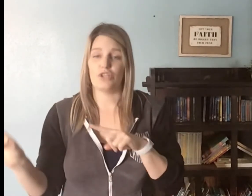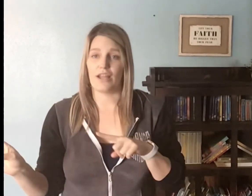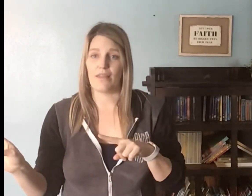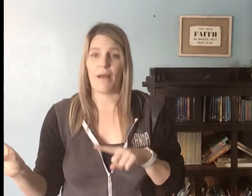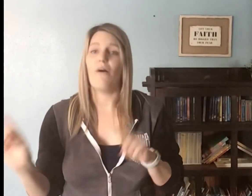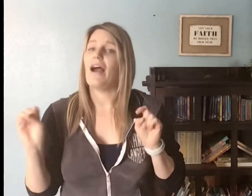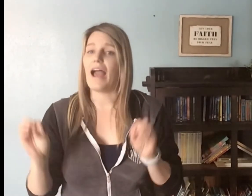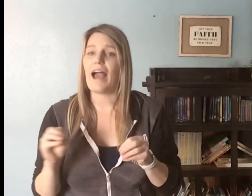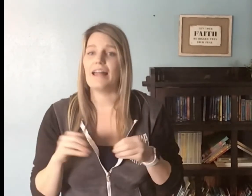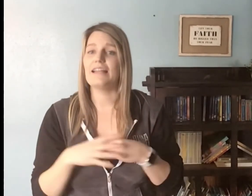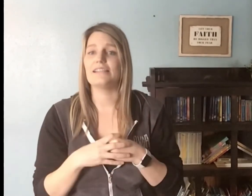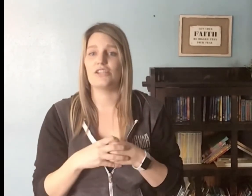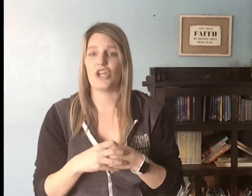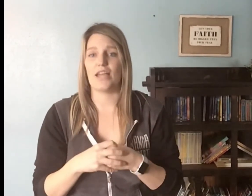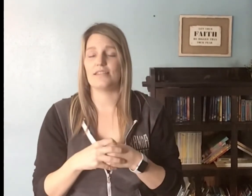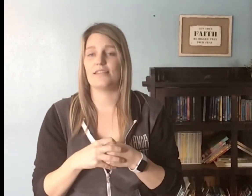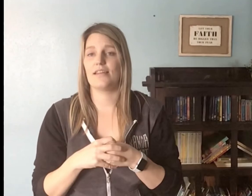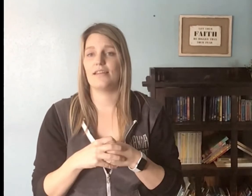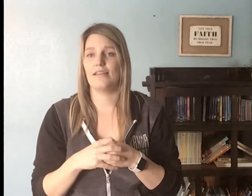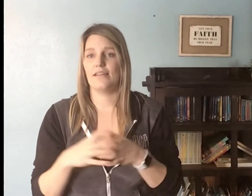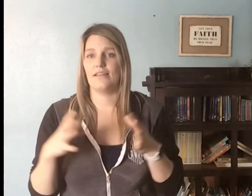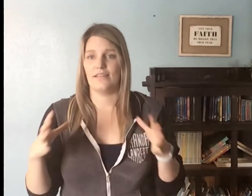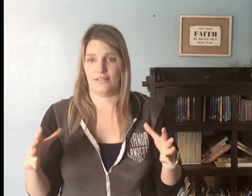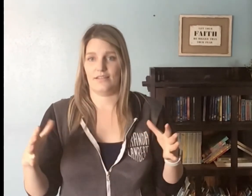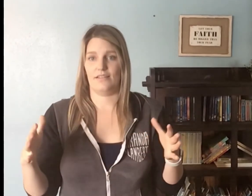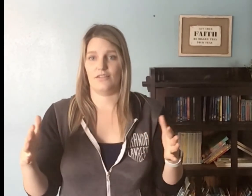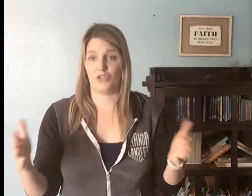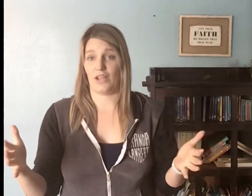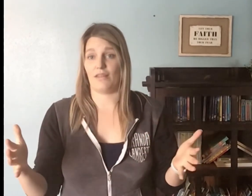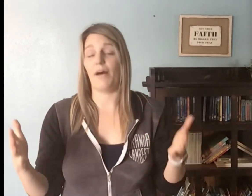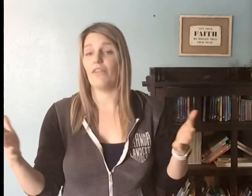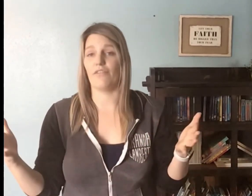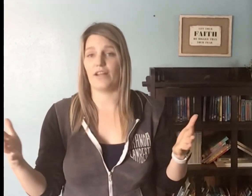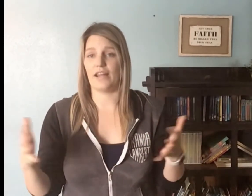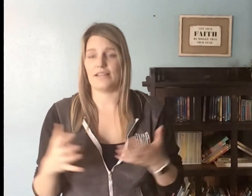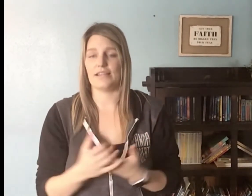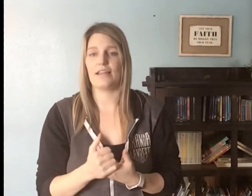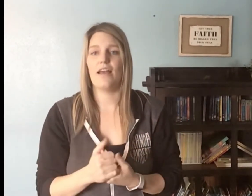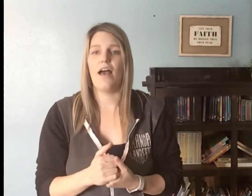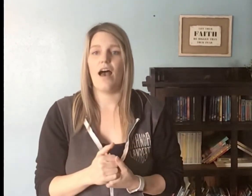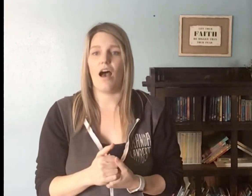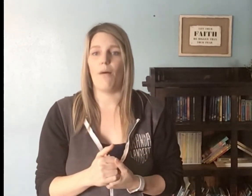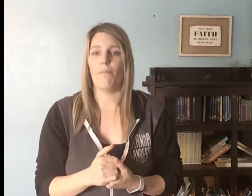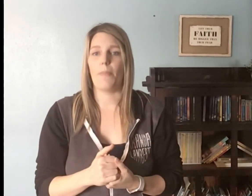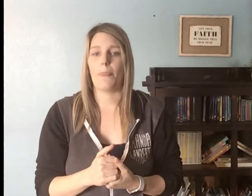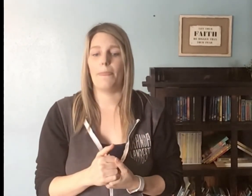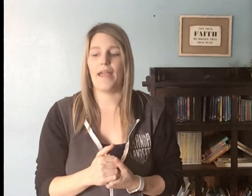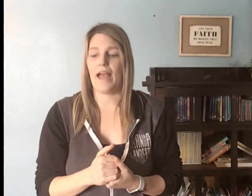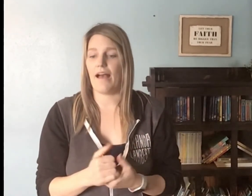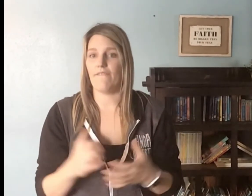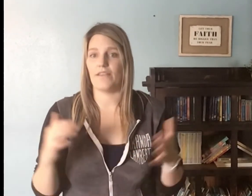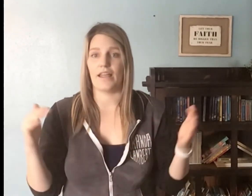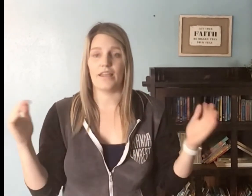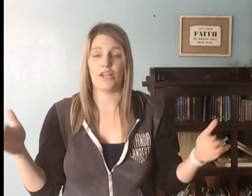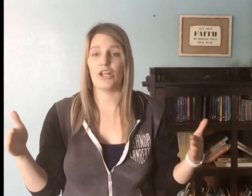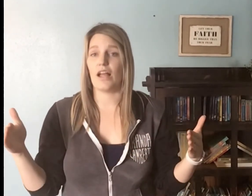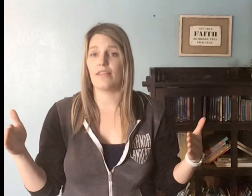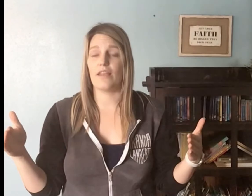them out. I highly suggest checking them out. They're fantastic. They have like a year-long thing where